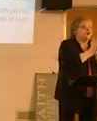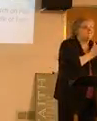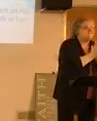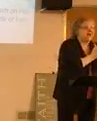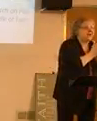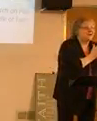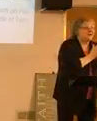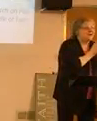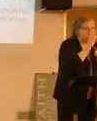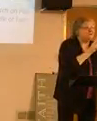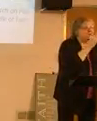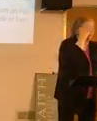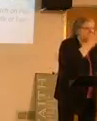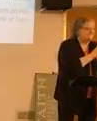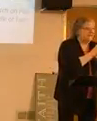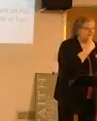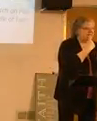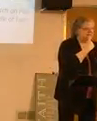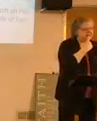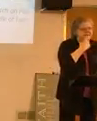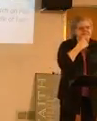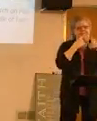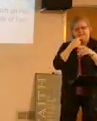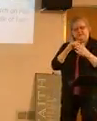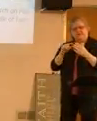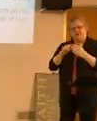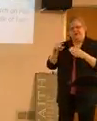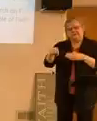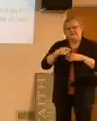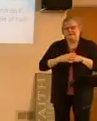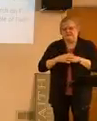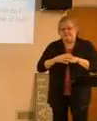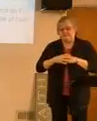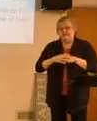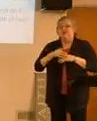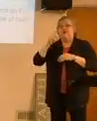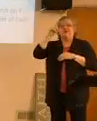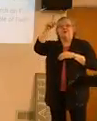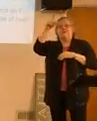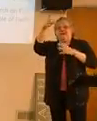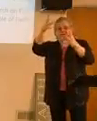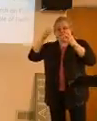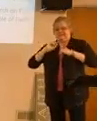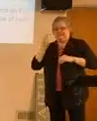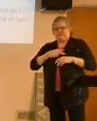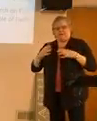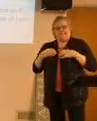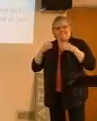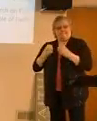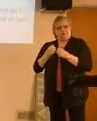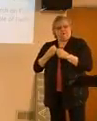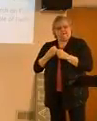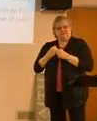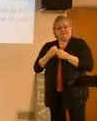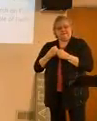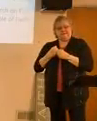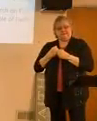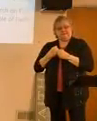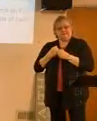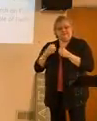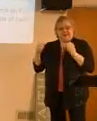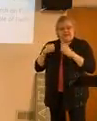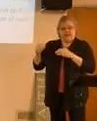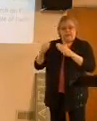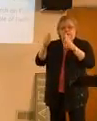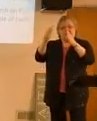people of faith. Notice what he says. Who he has given us boldness,